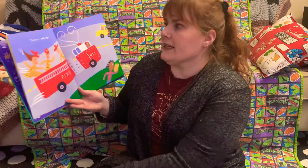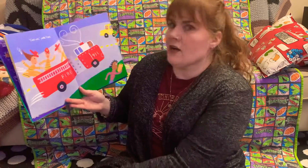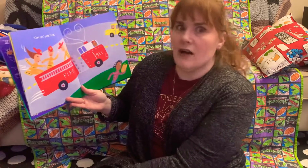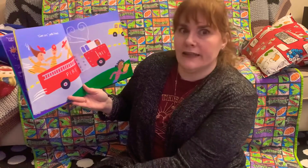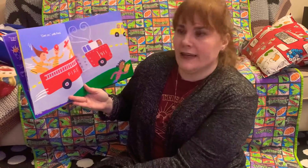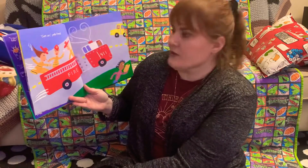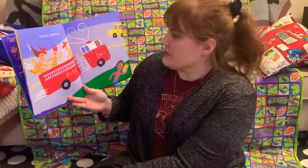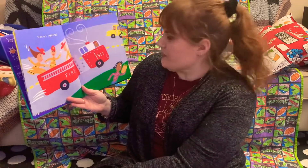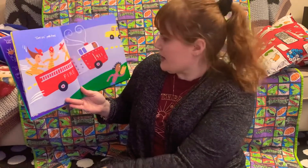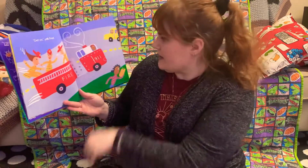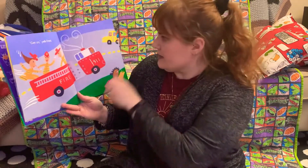on, yells Fred.